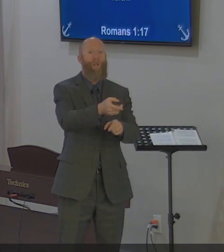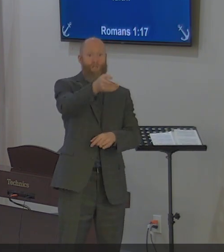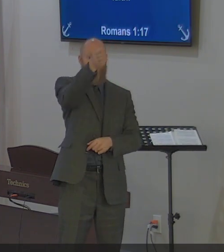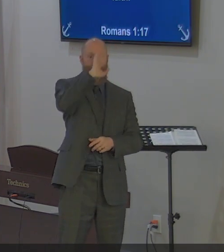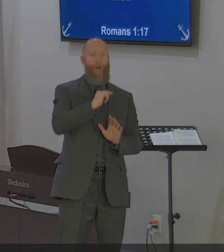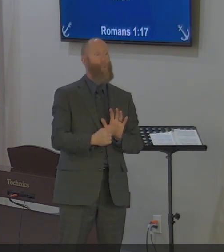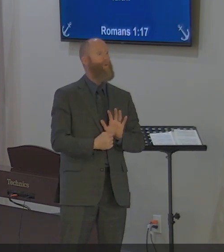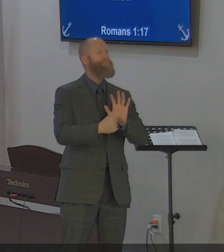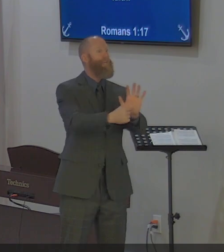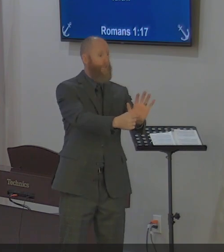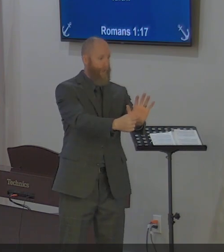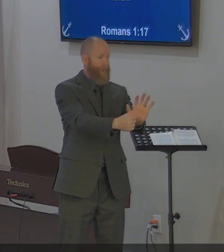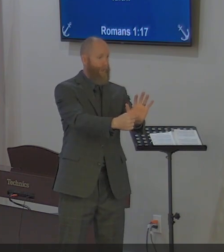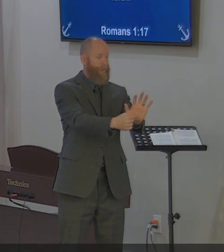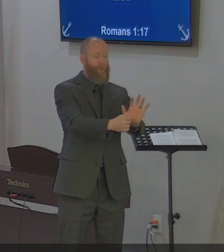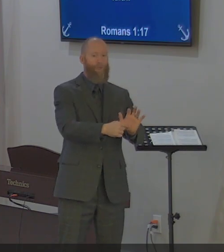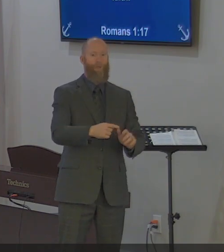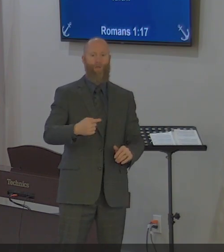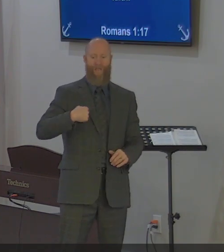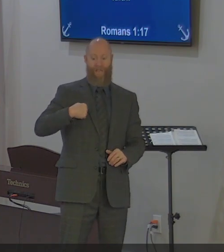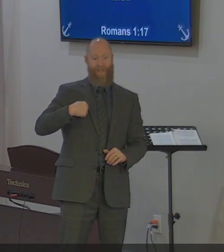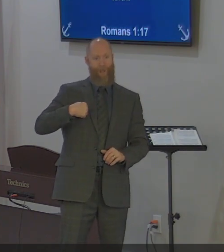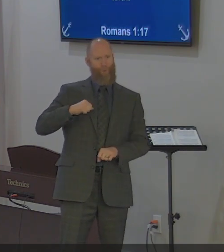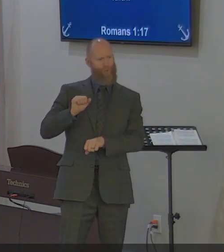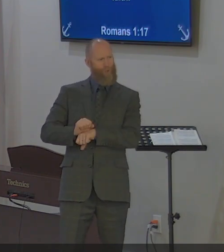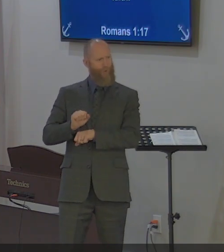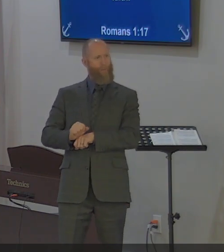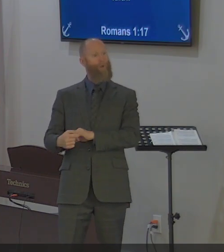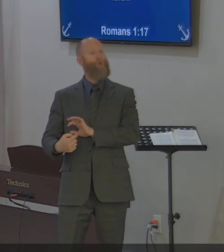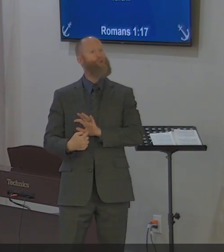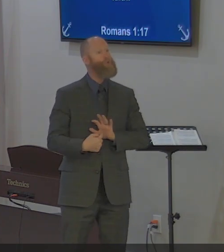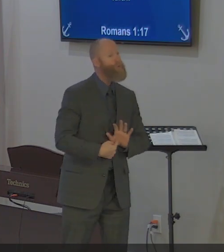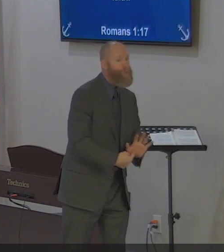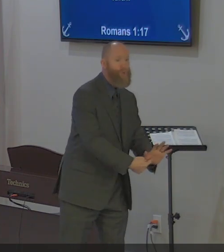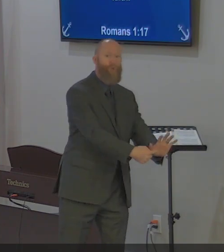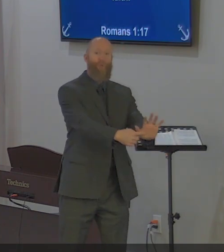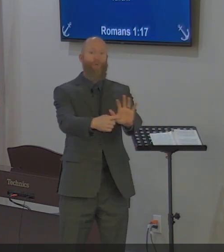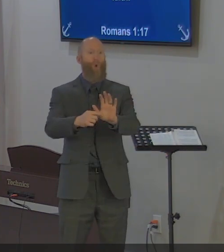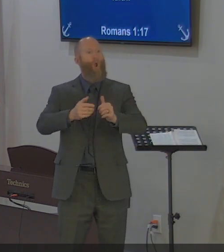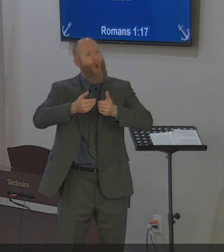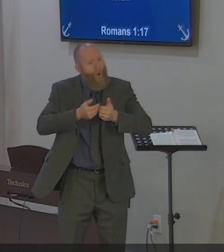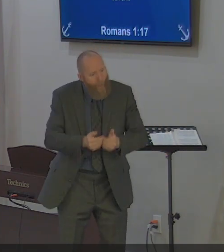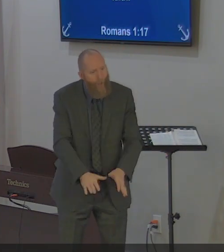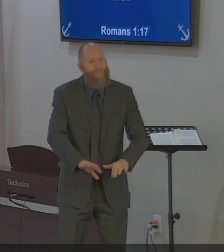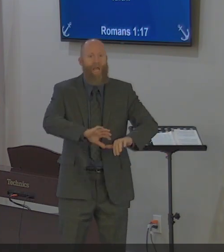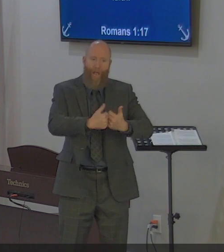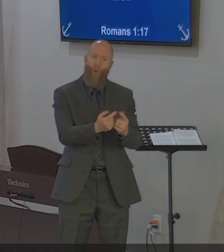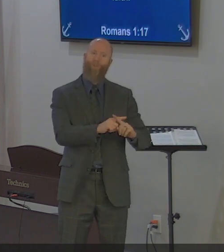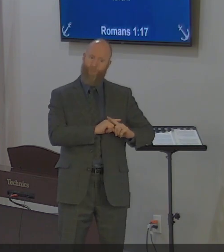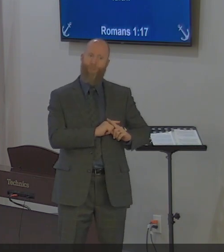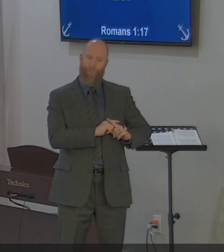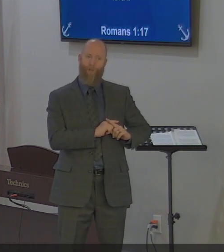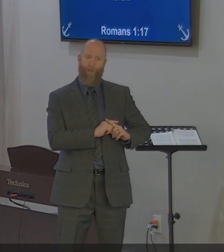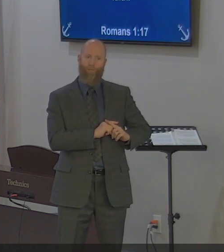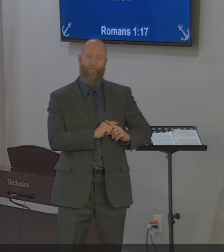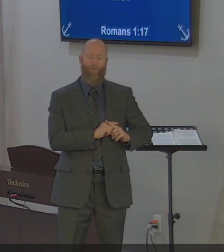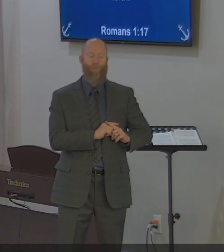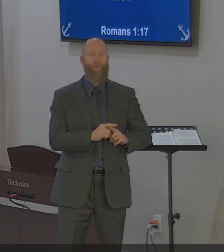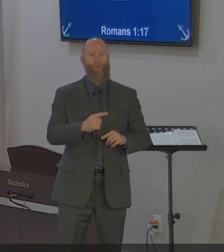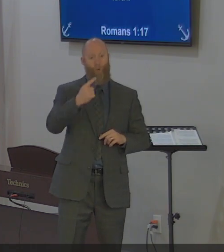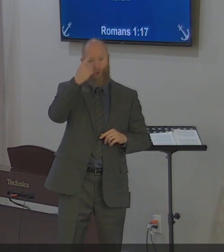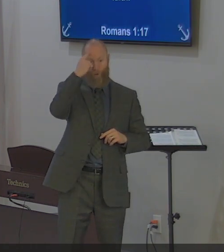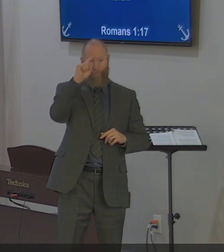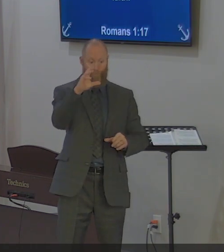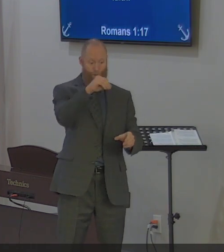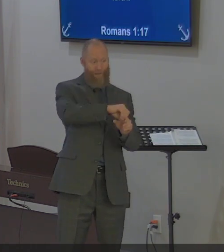revealed, right? Our job is to show the lost, to show the world Jesus Christ. Verse 17, for